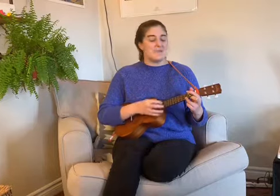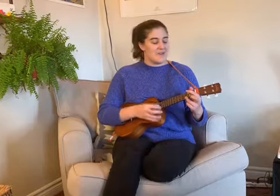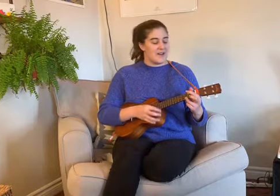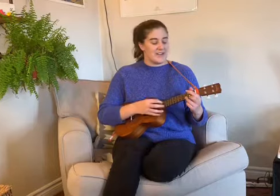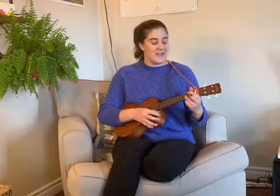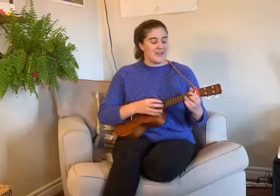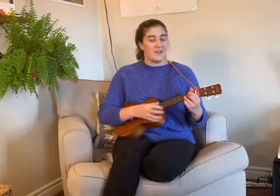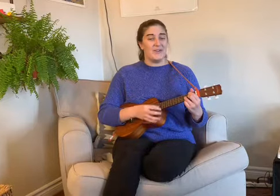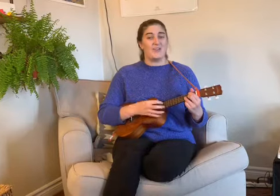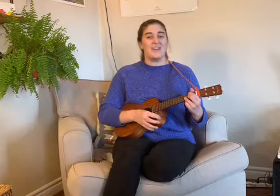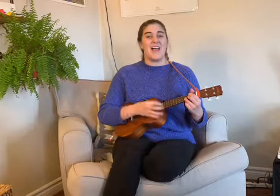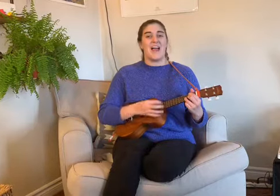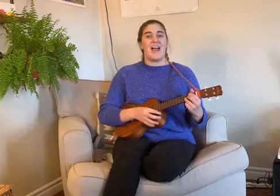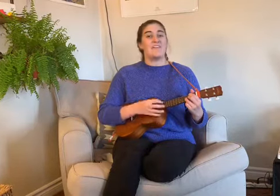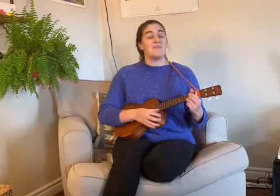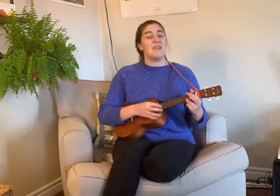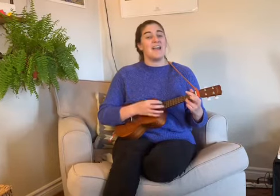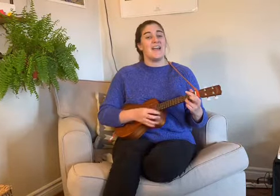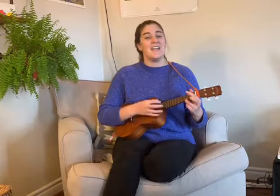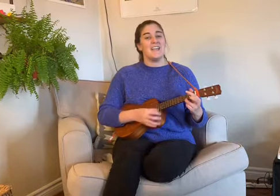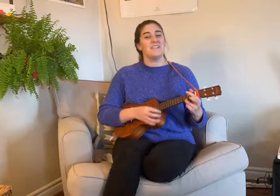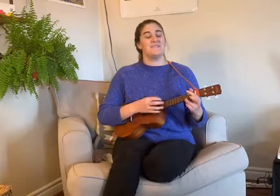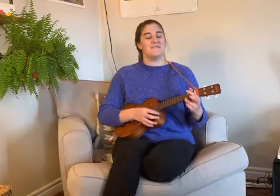everybody gonna learn and laugh.